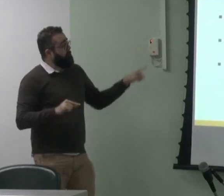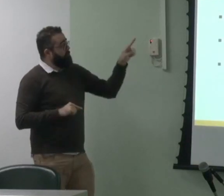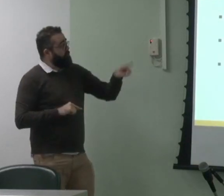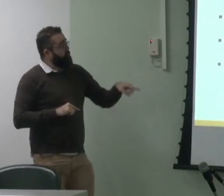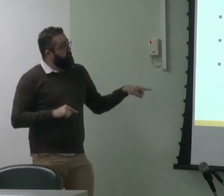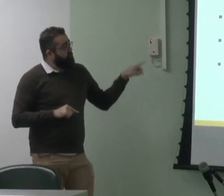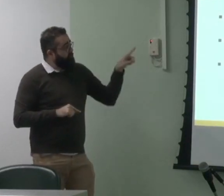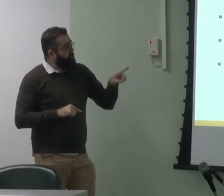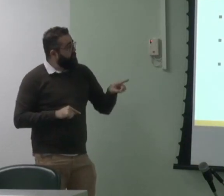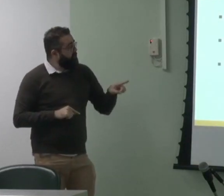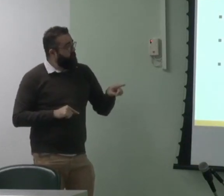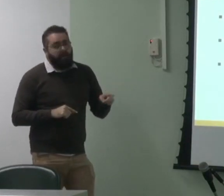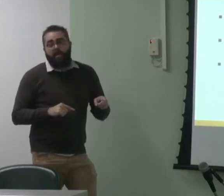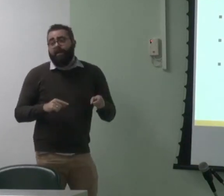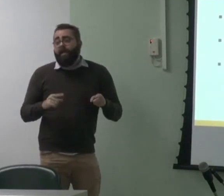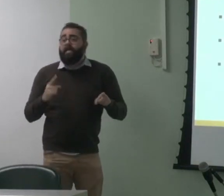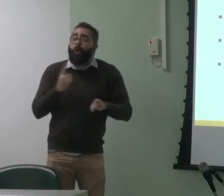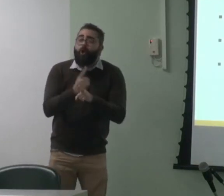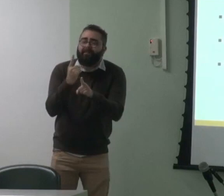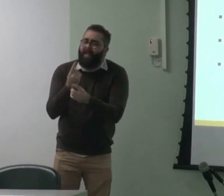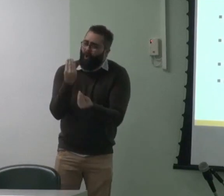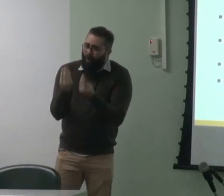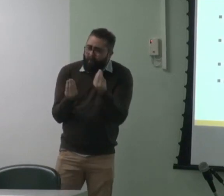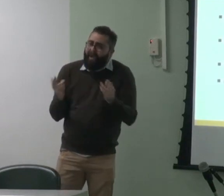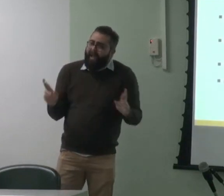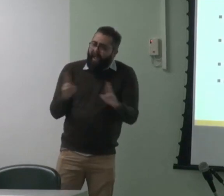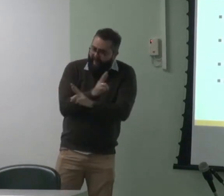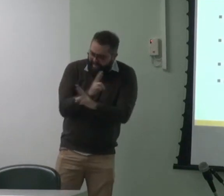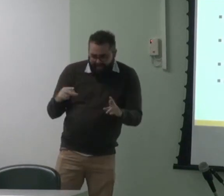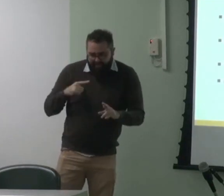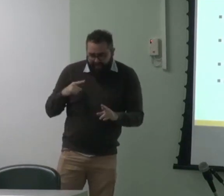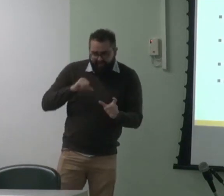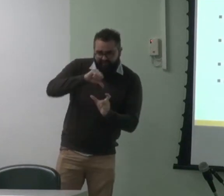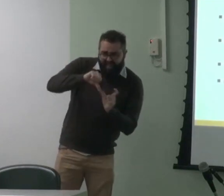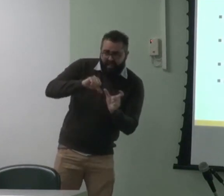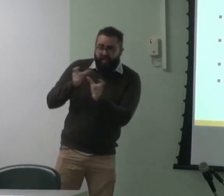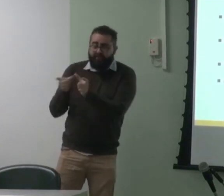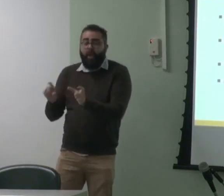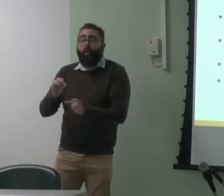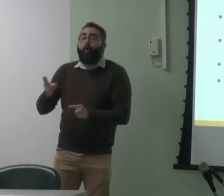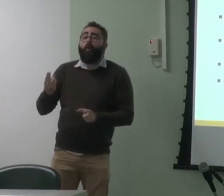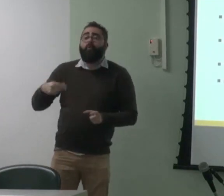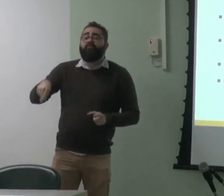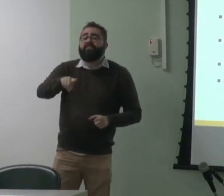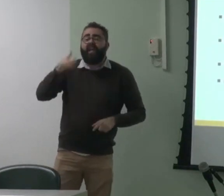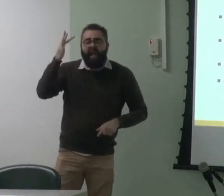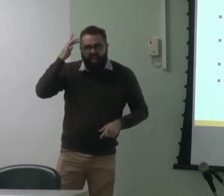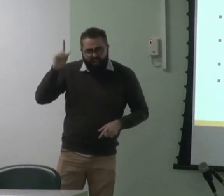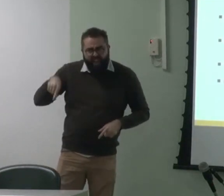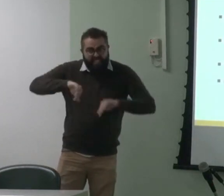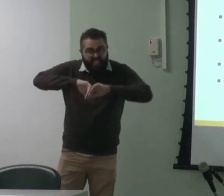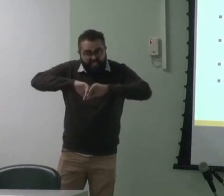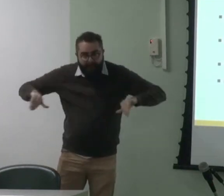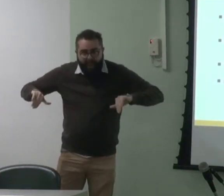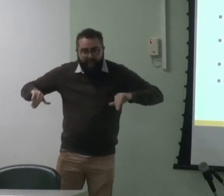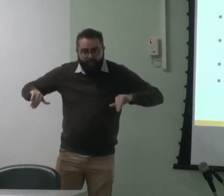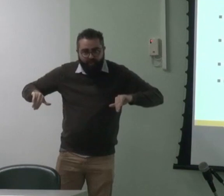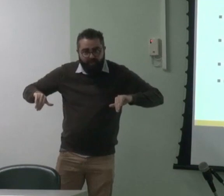derivation, inflectional categories and syntax, and between word formation and syntax.